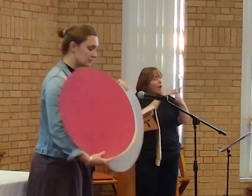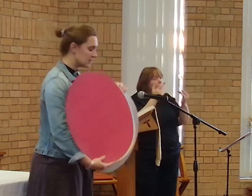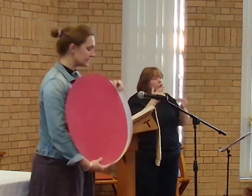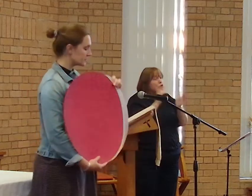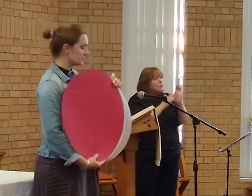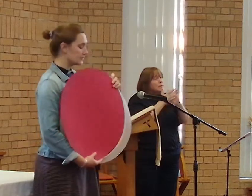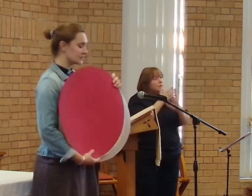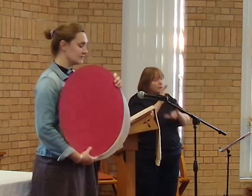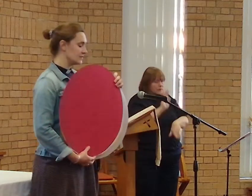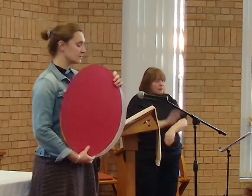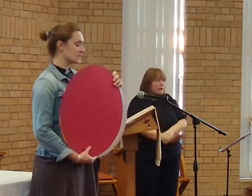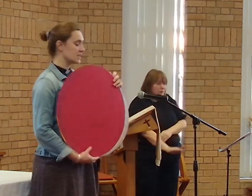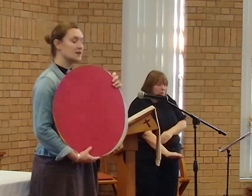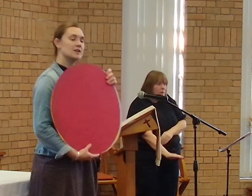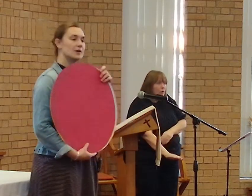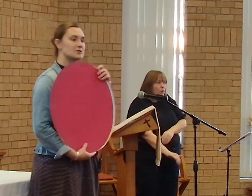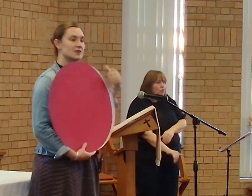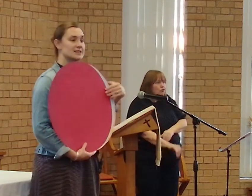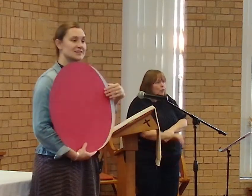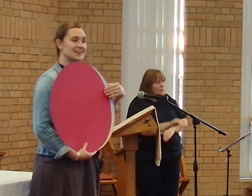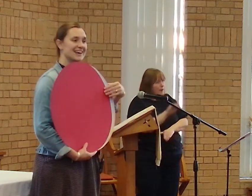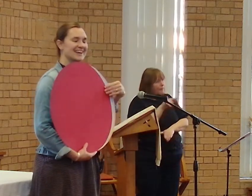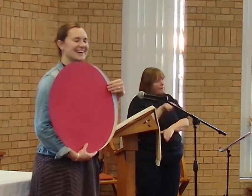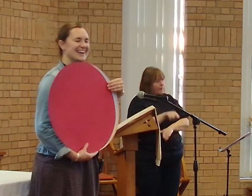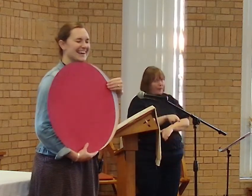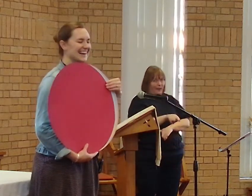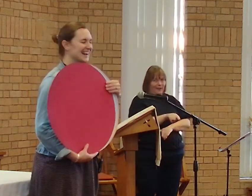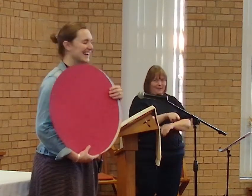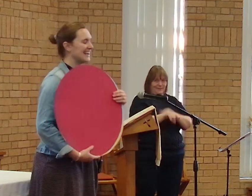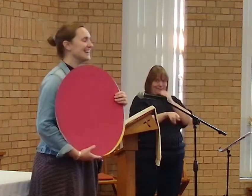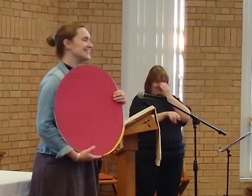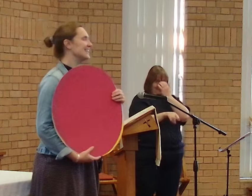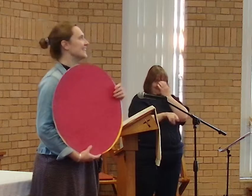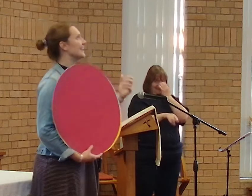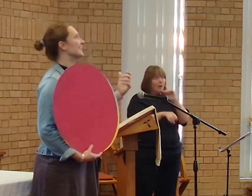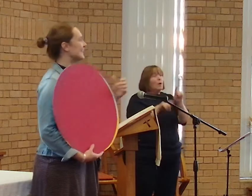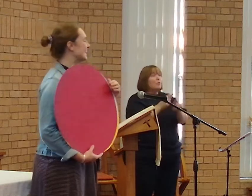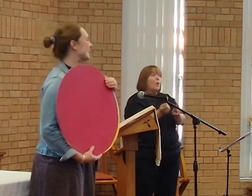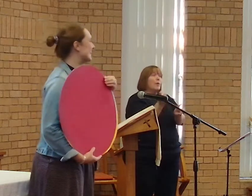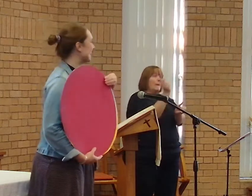I didn't do the red, sorry, that was confusing, wasn't it? That was red.